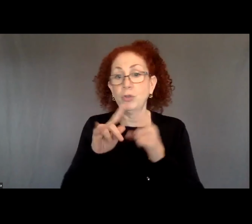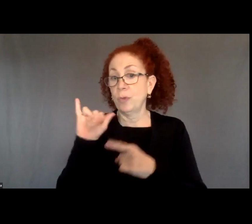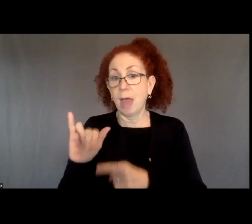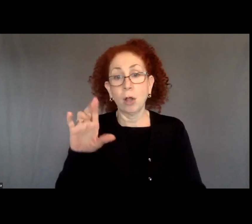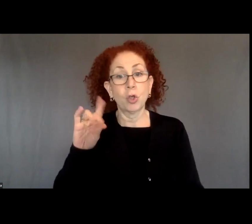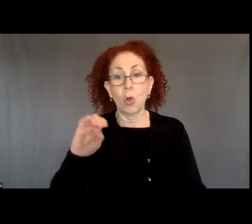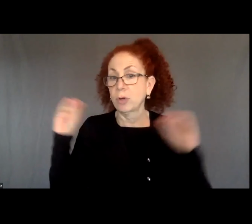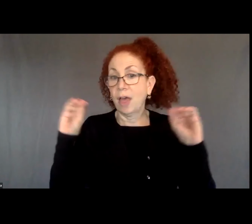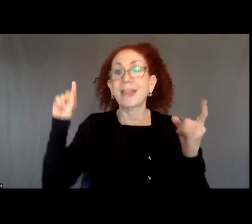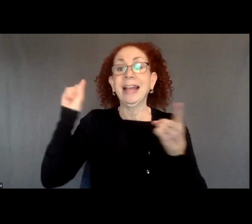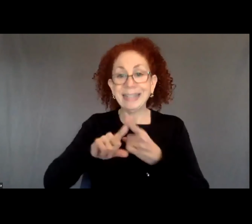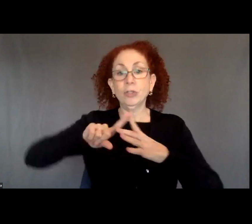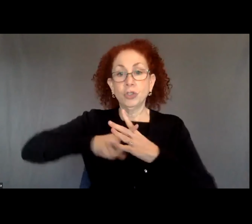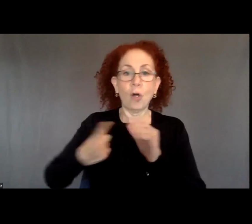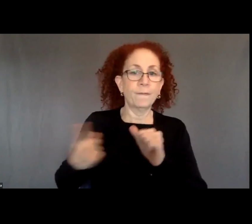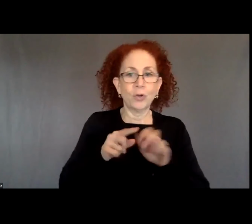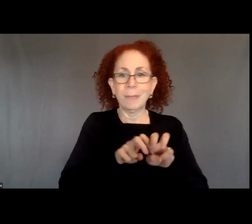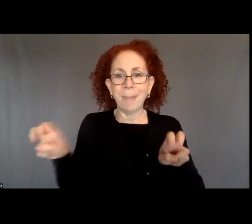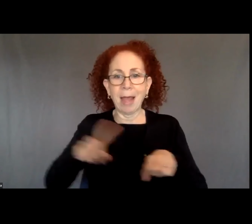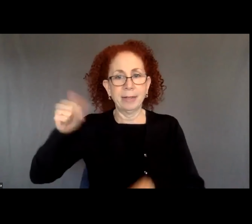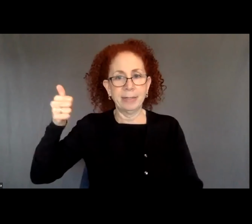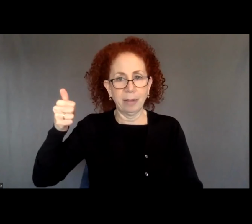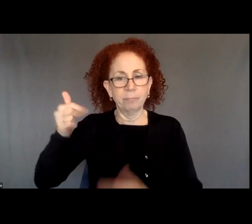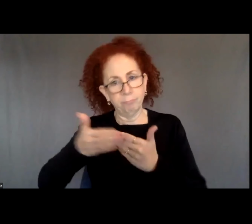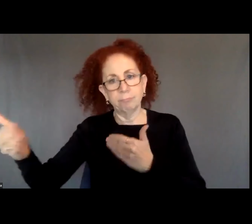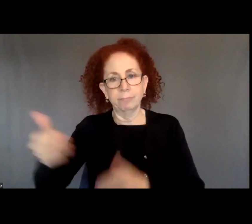codes until the start of our first panel at 10 o'clock.